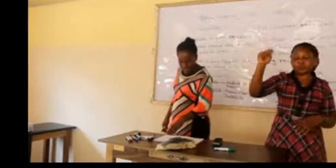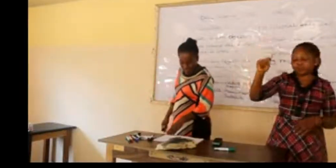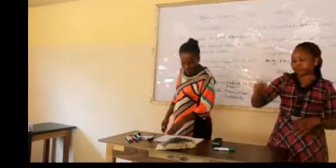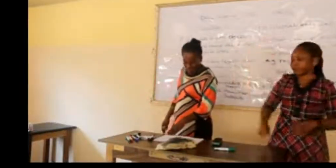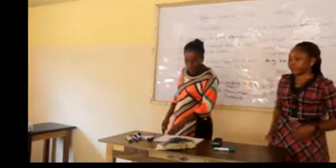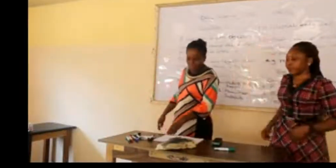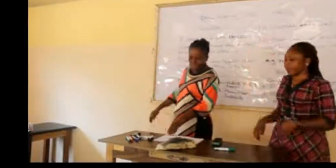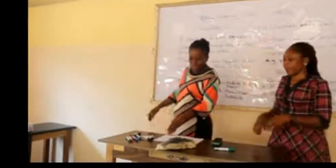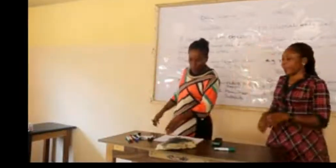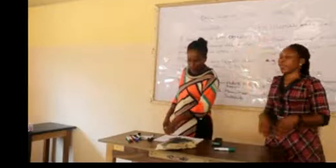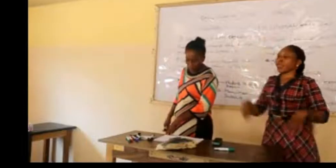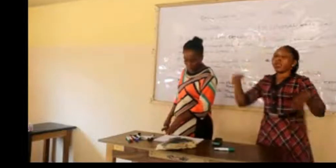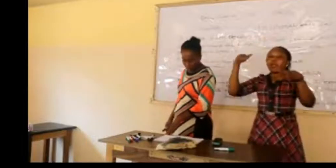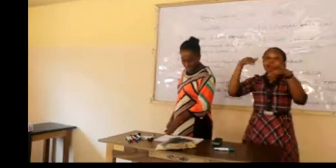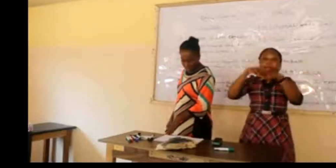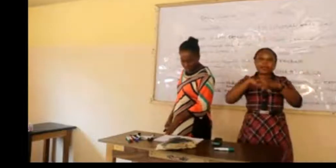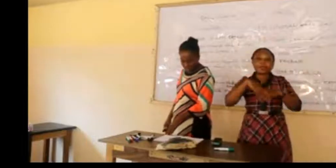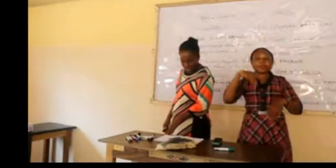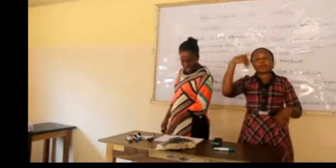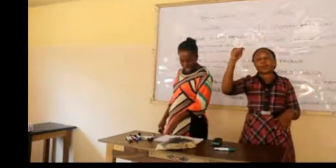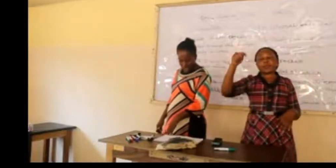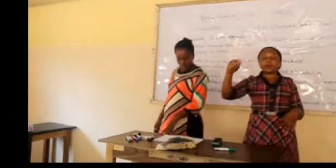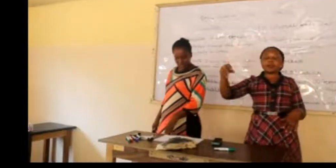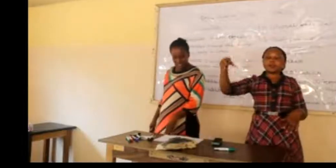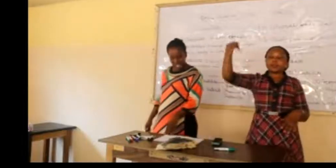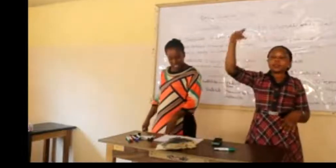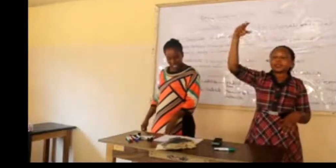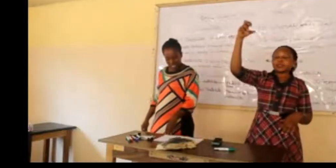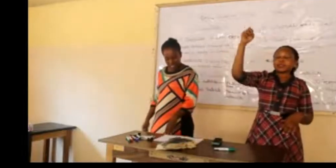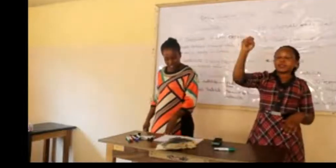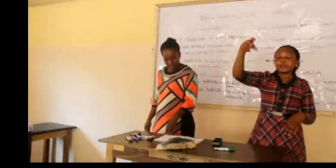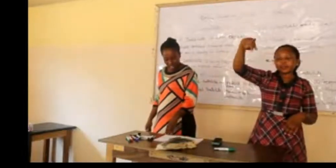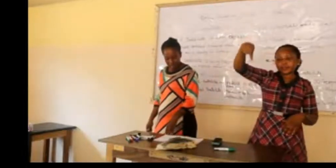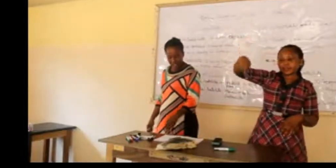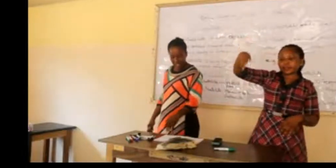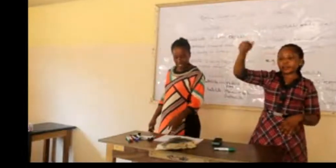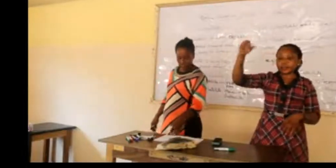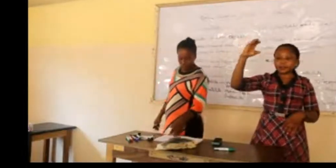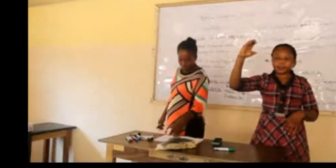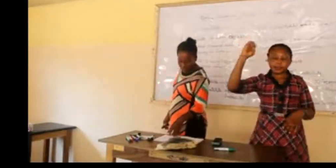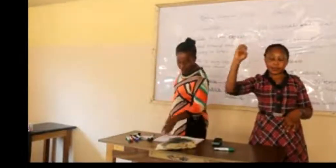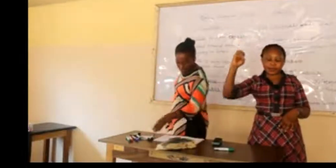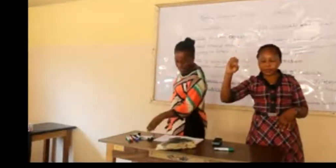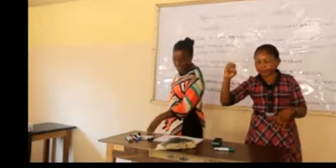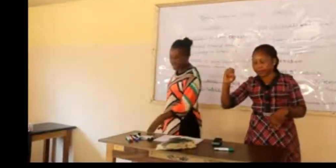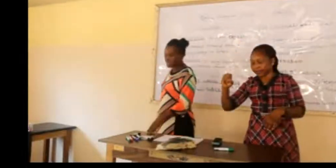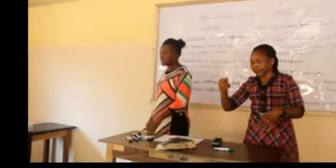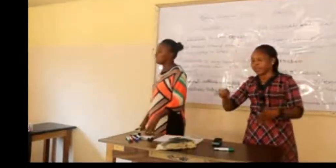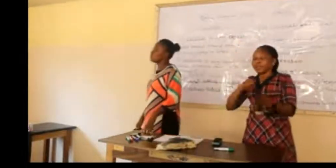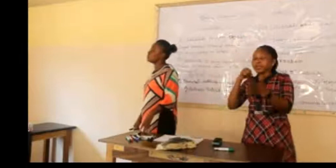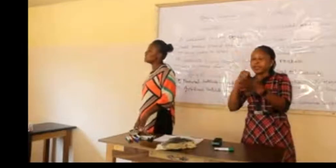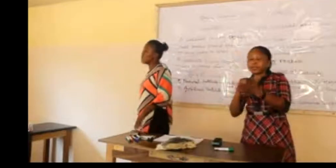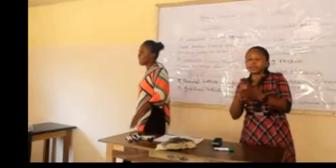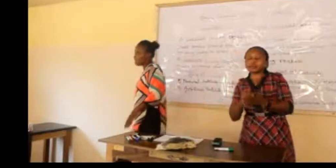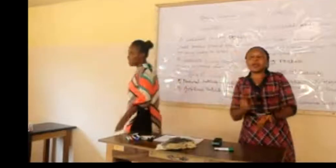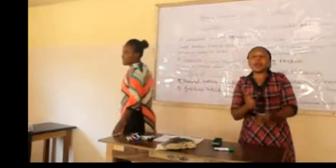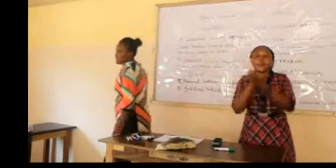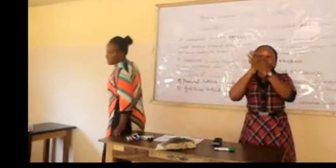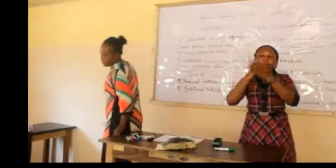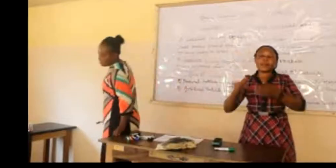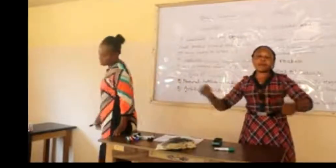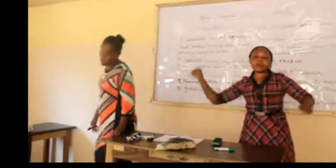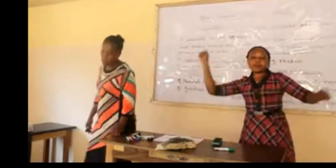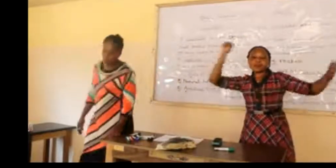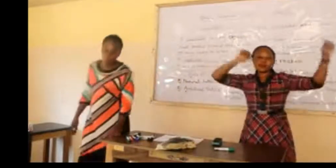by scientists to look deep in space and view distant galaxies and make their theories concerning the